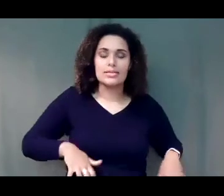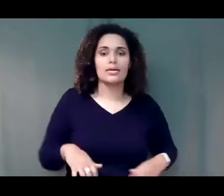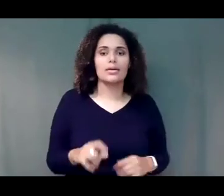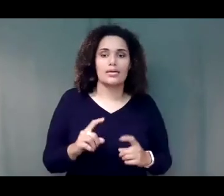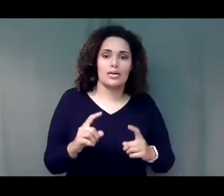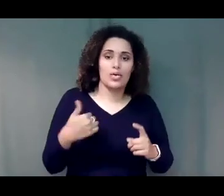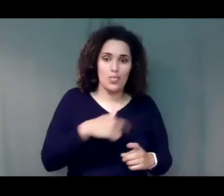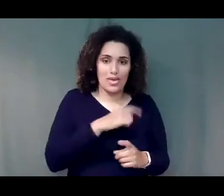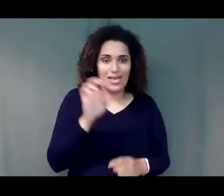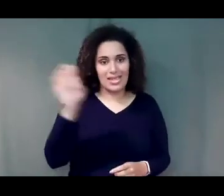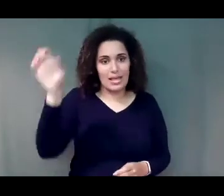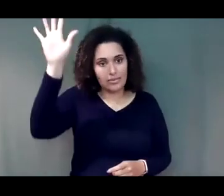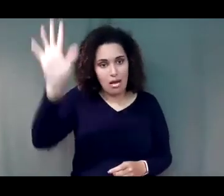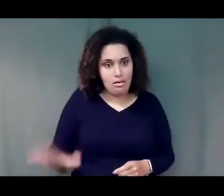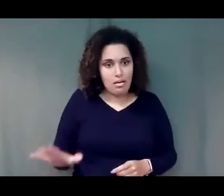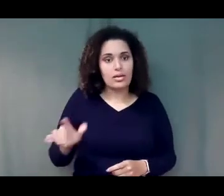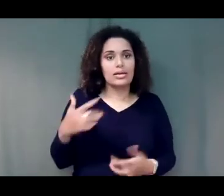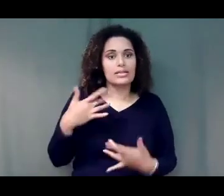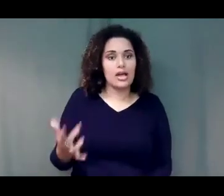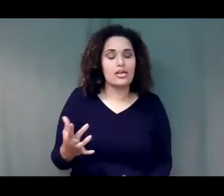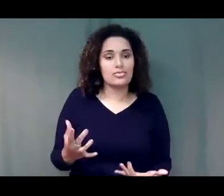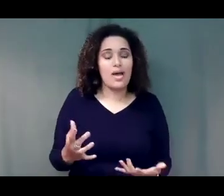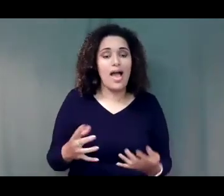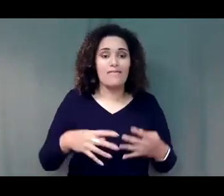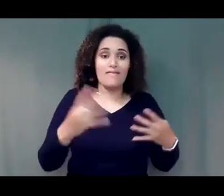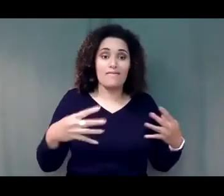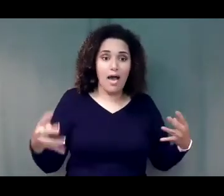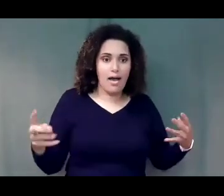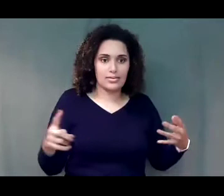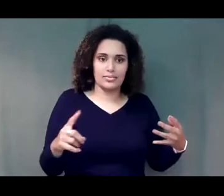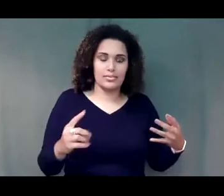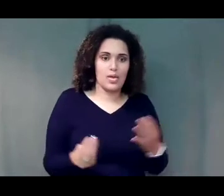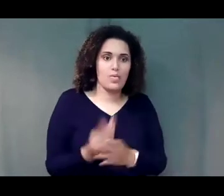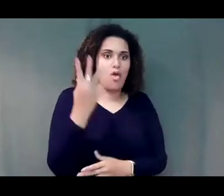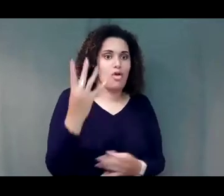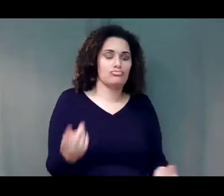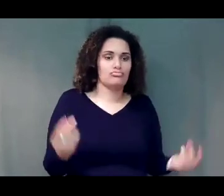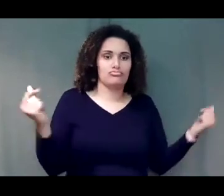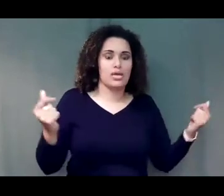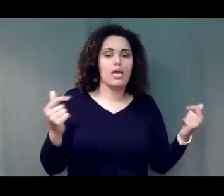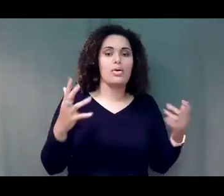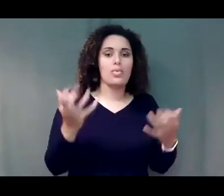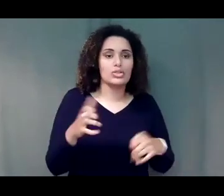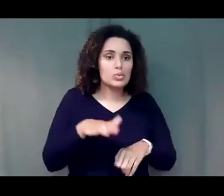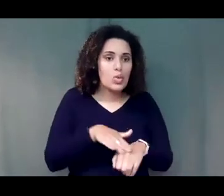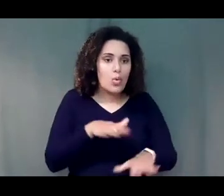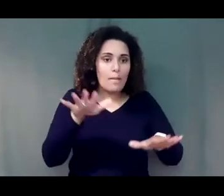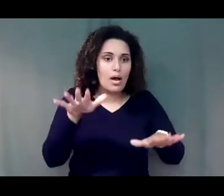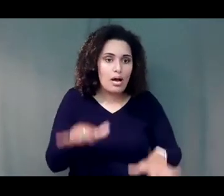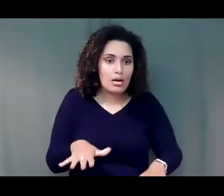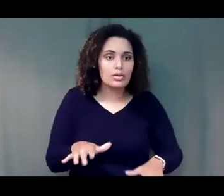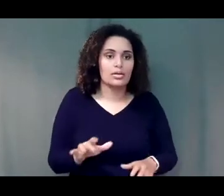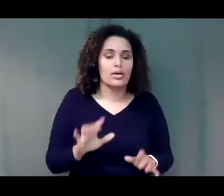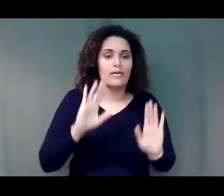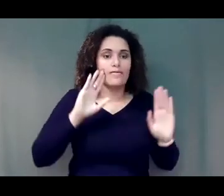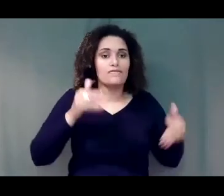on the East Coast anyway, tend to have vines that grow too much, and we want to slow them down, keep them in their space, and then make them work on their